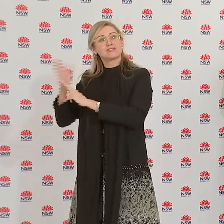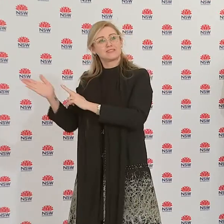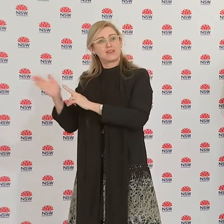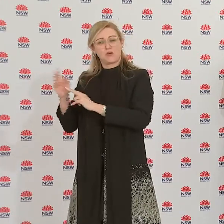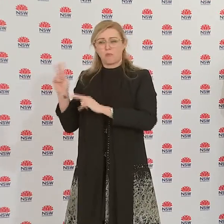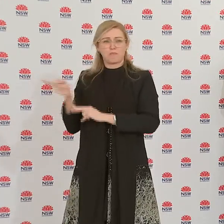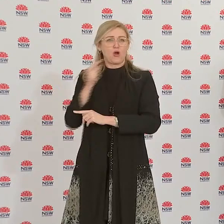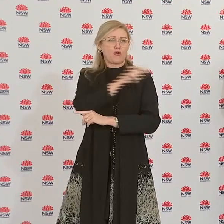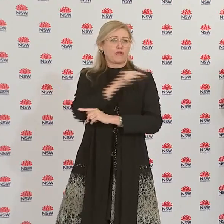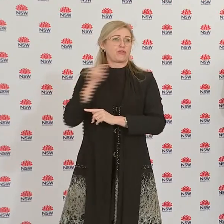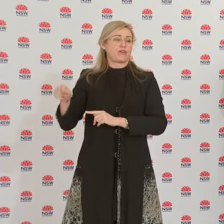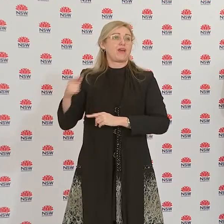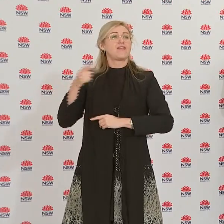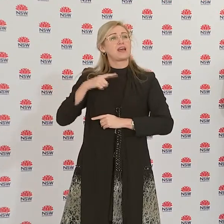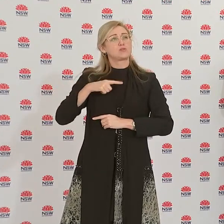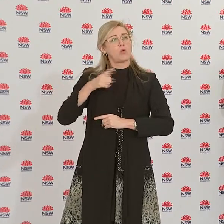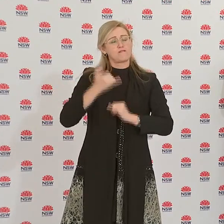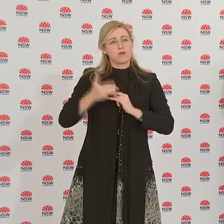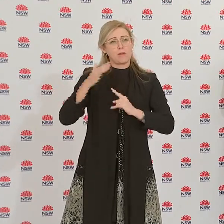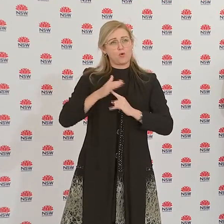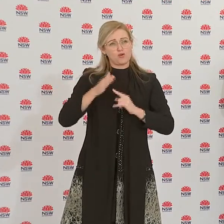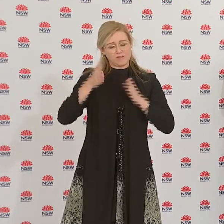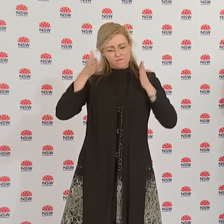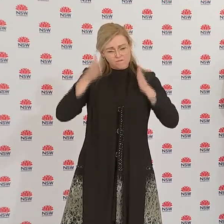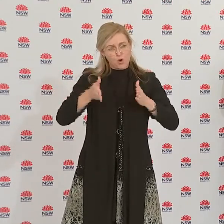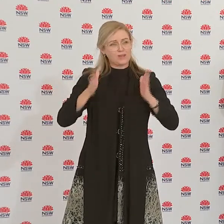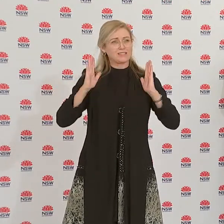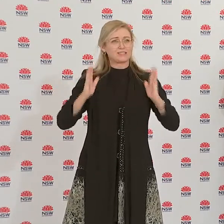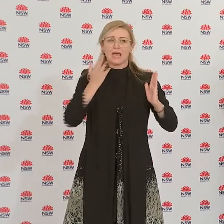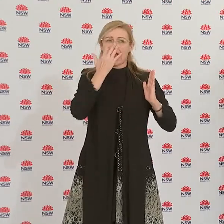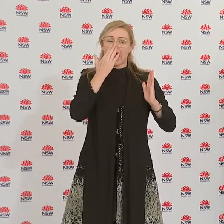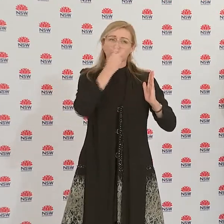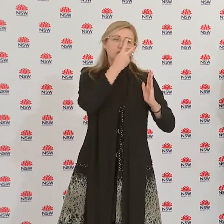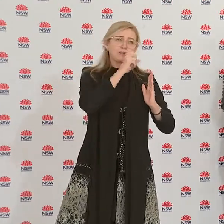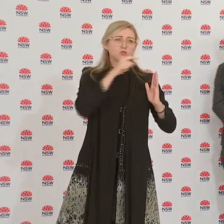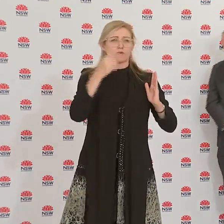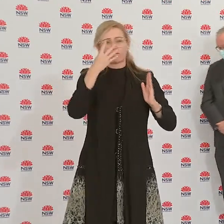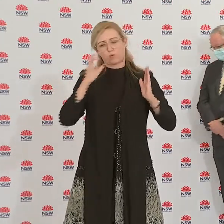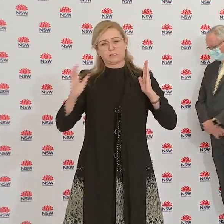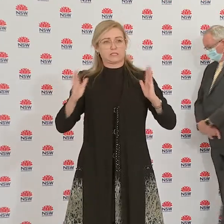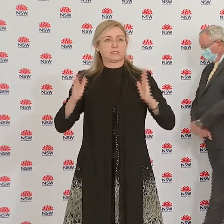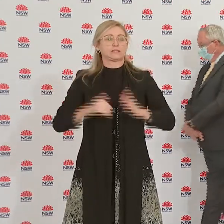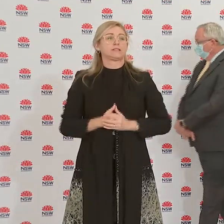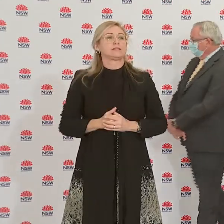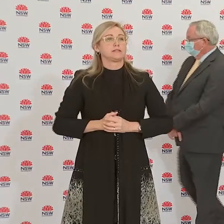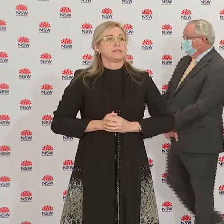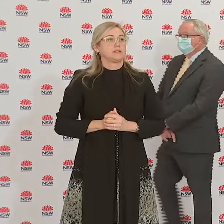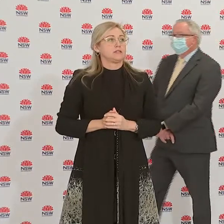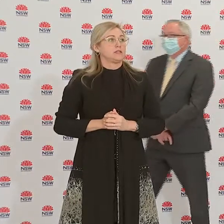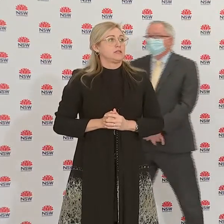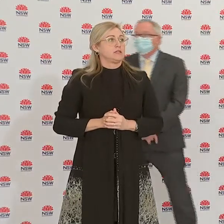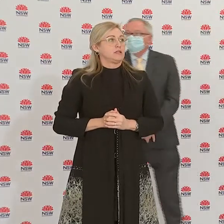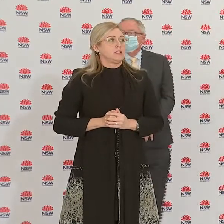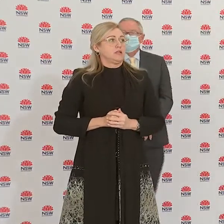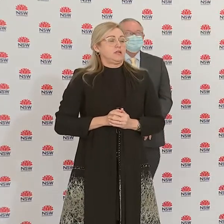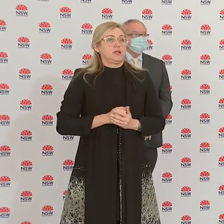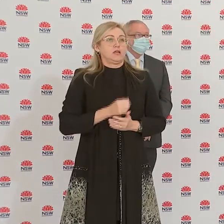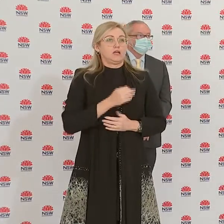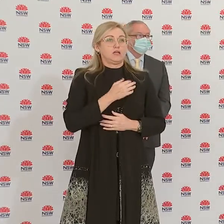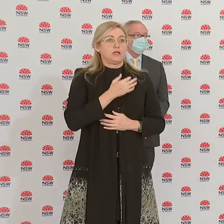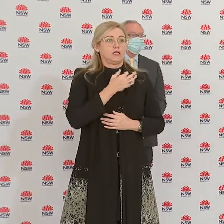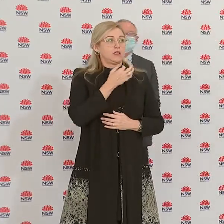highly mobile younger workers. To have schools not go back for the rest of the year is very serious.